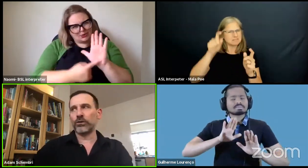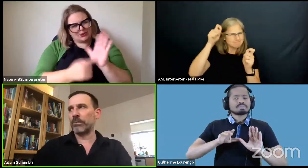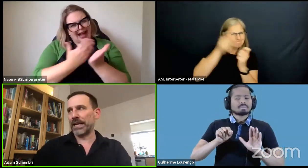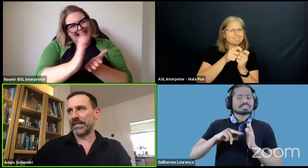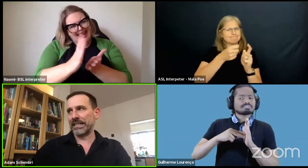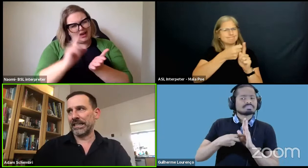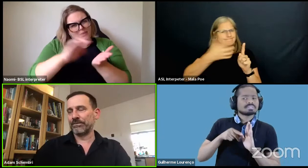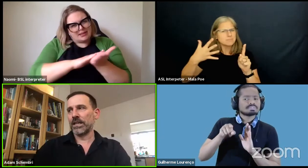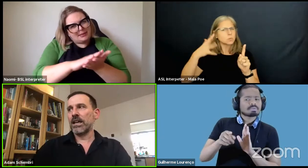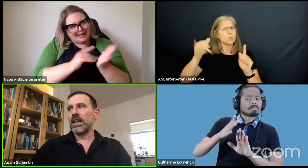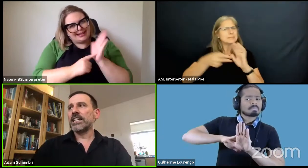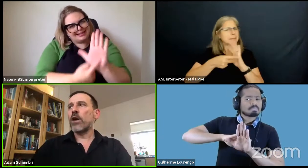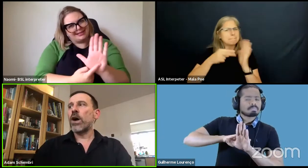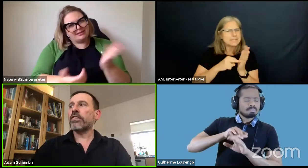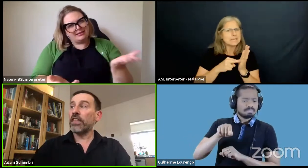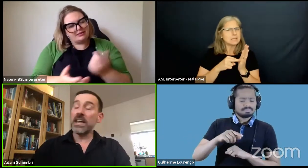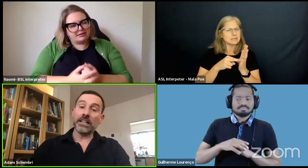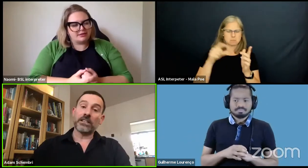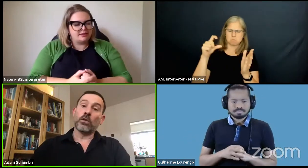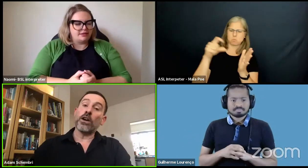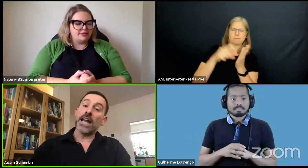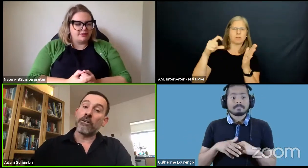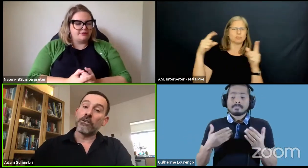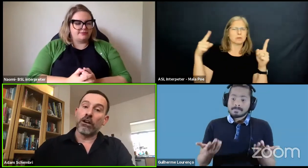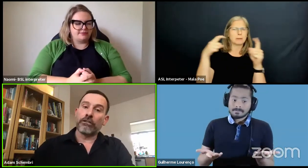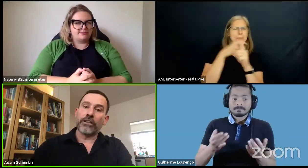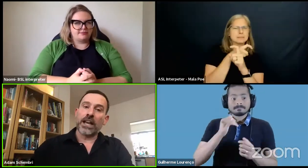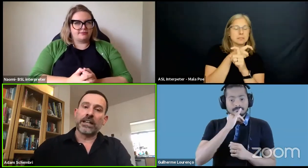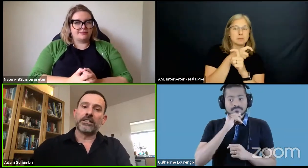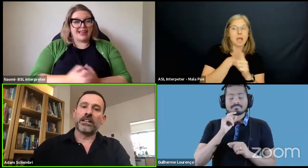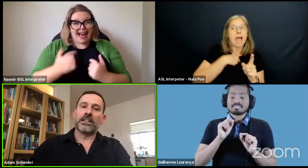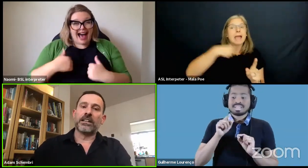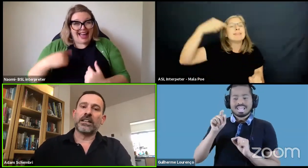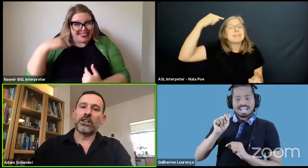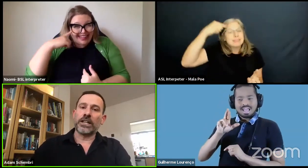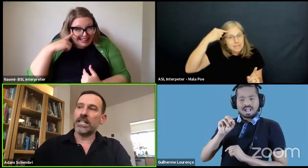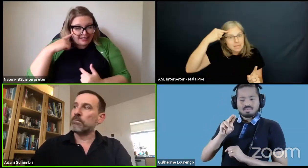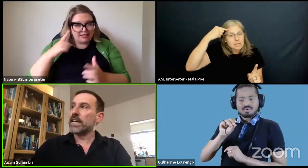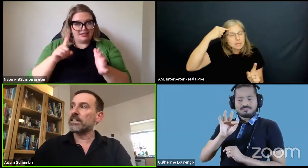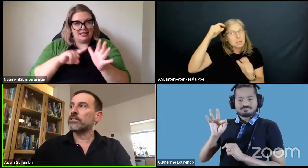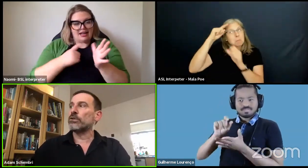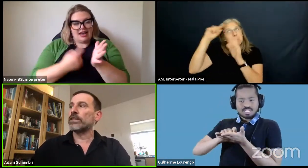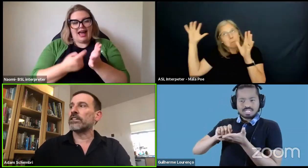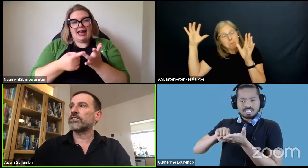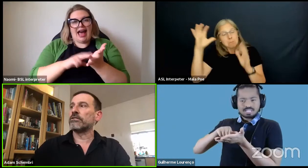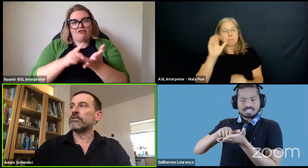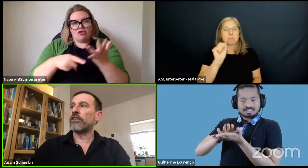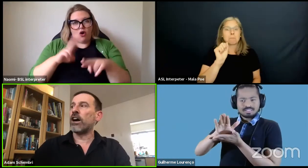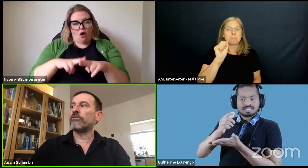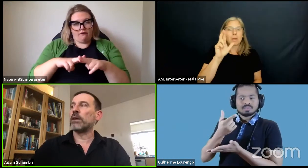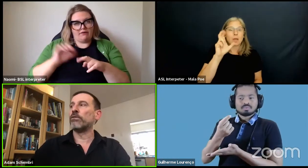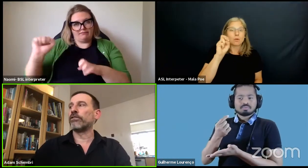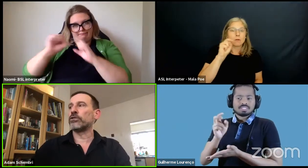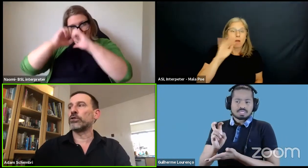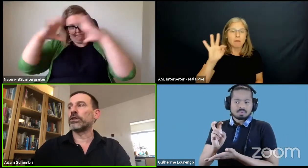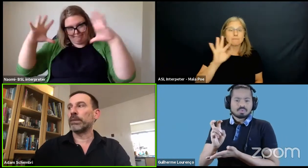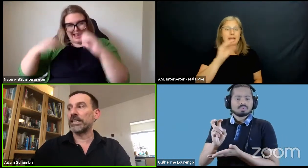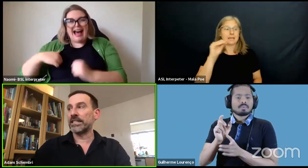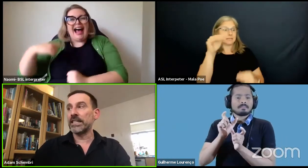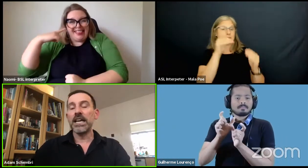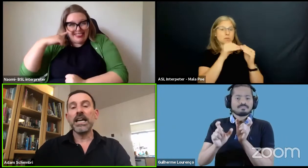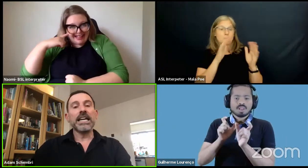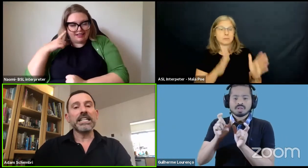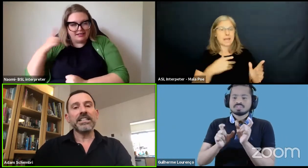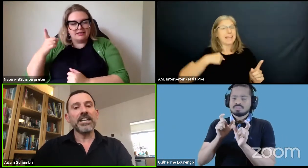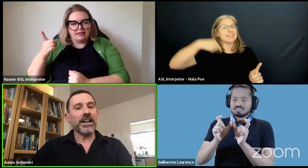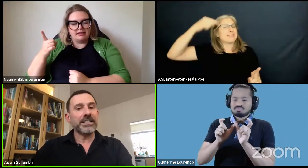morphological complexity. Now, I think what Aronoff and colleagues meant in 2005 by morphological